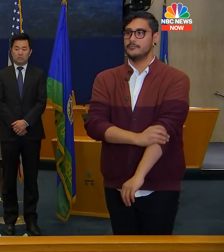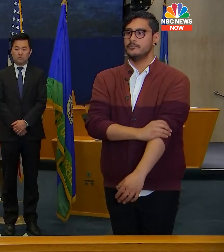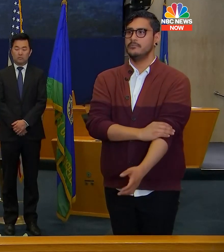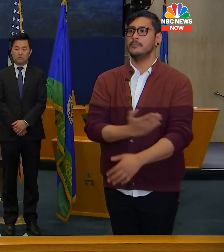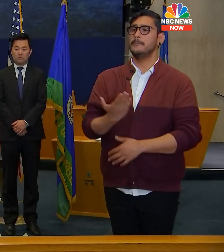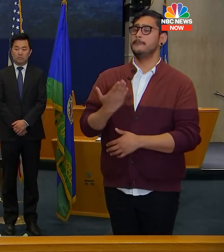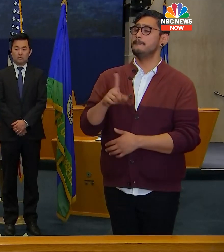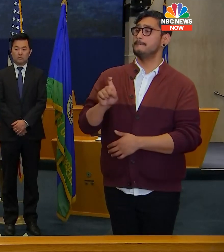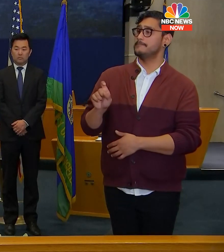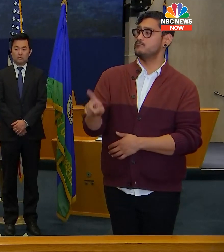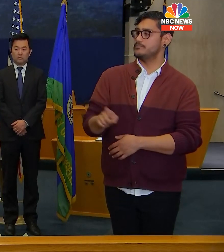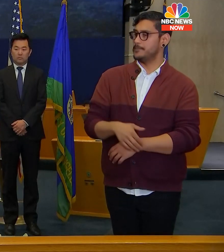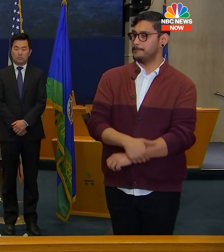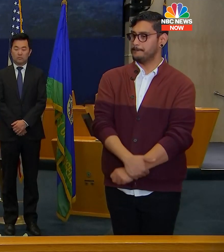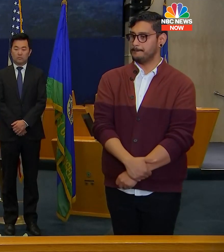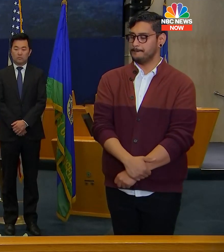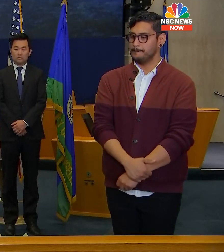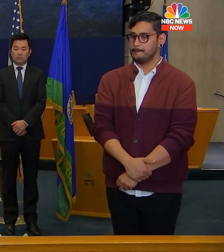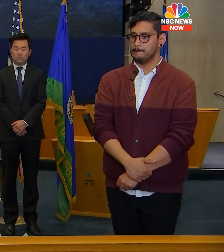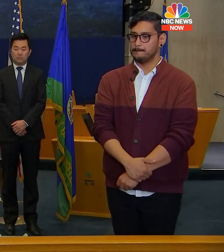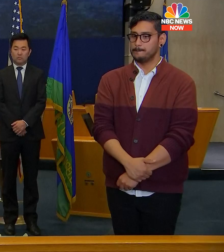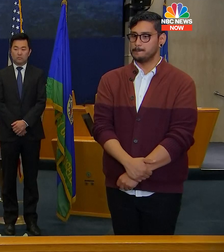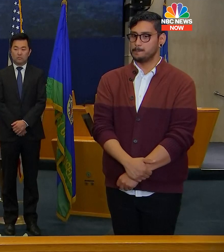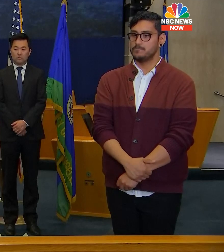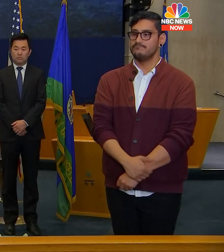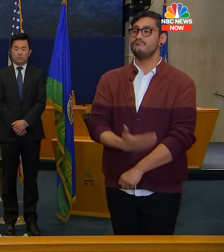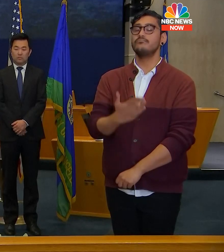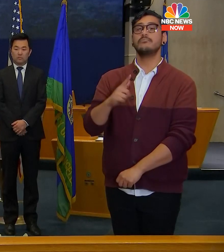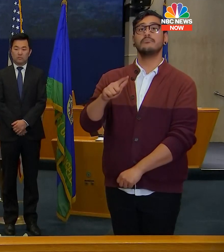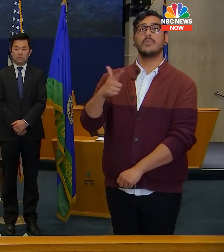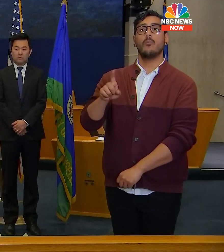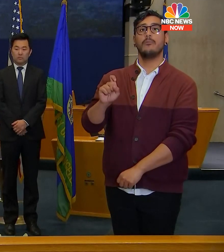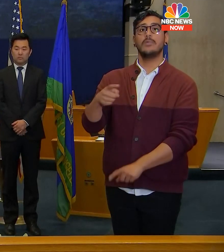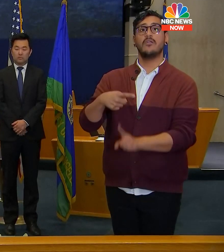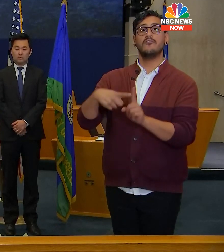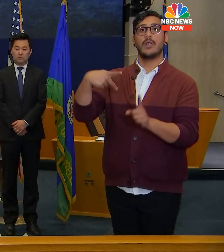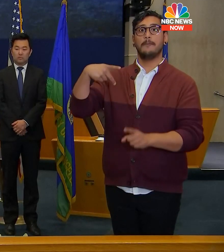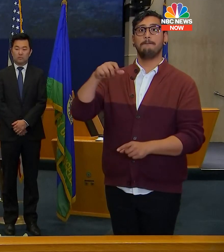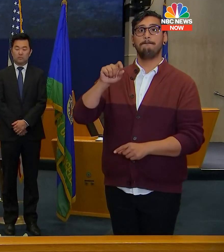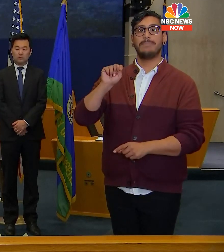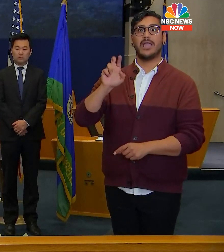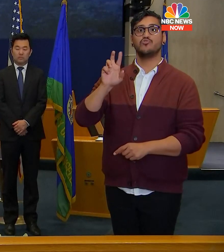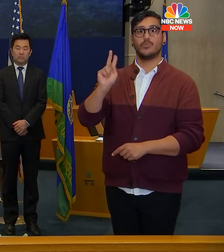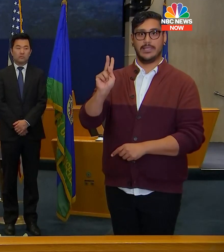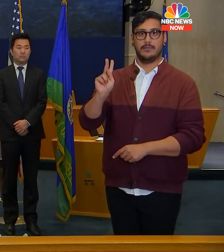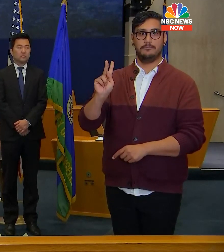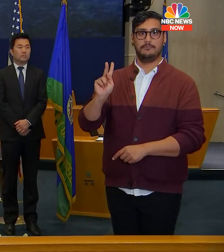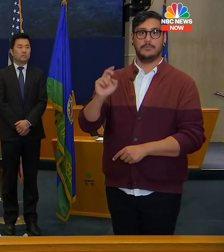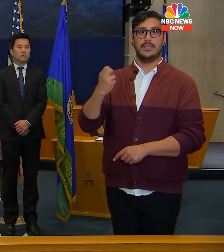Claudia, I will go ahead and have to mute your line. The next question comes from Patrick Healy.